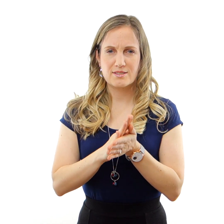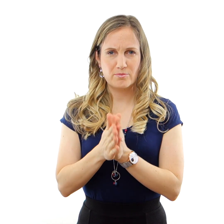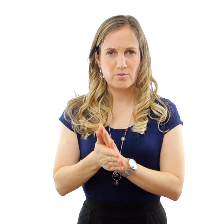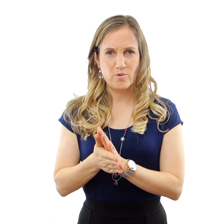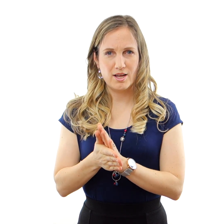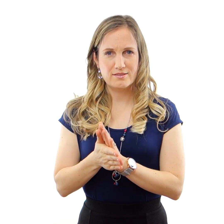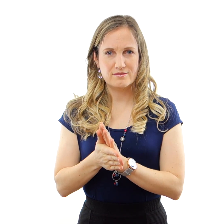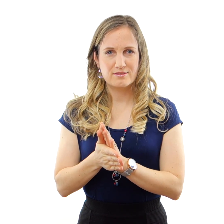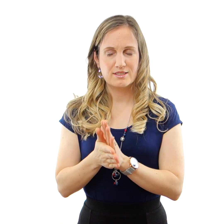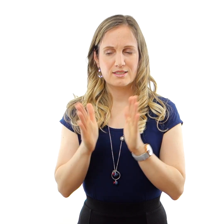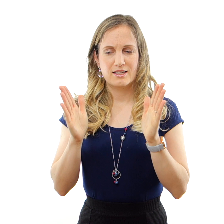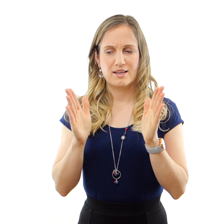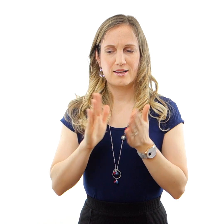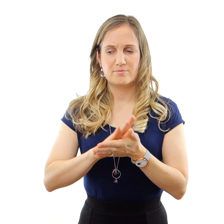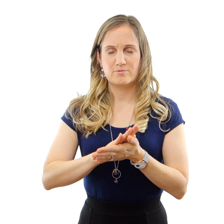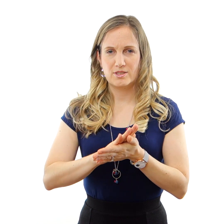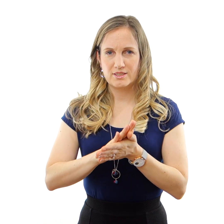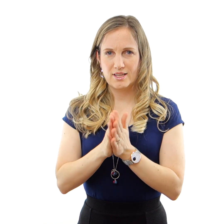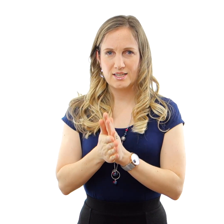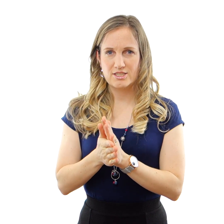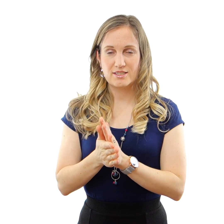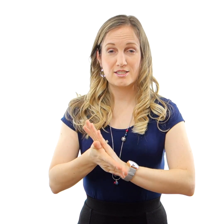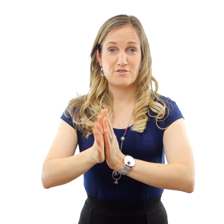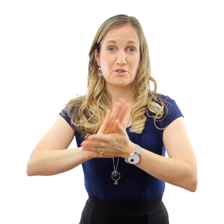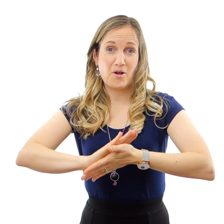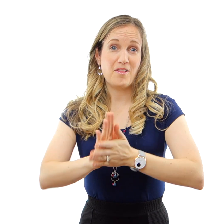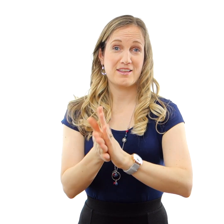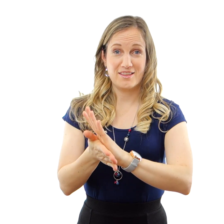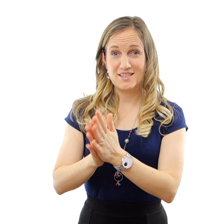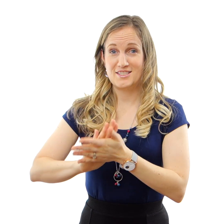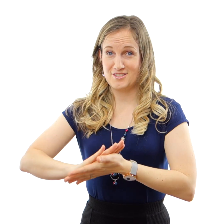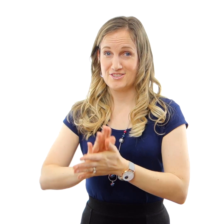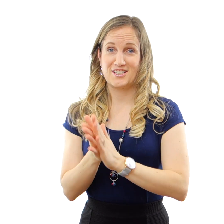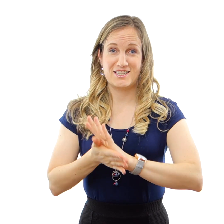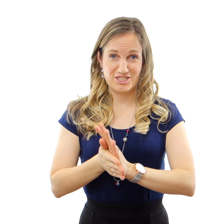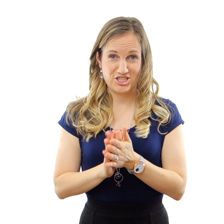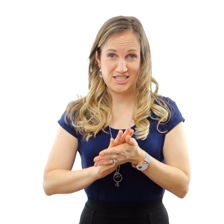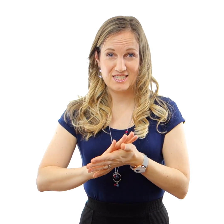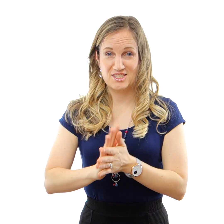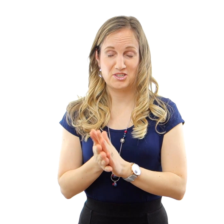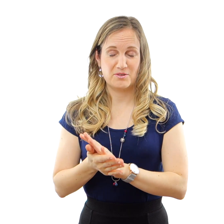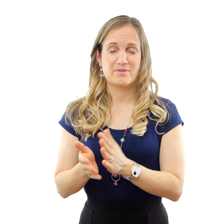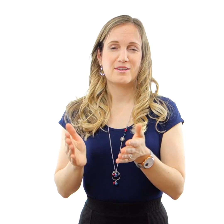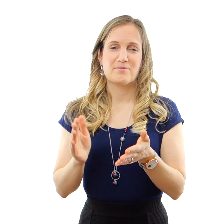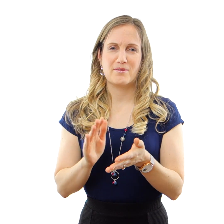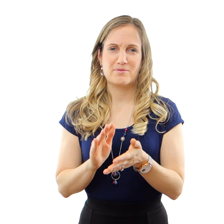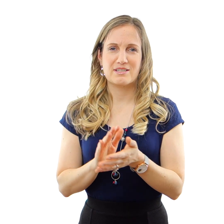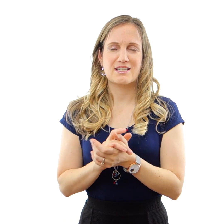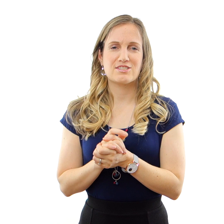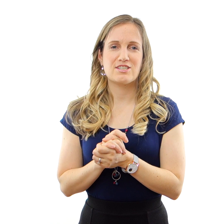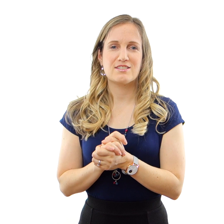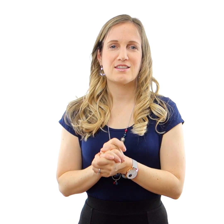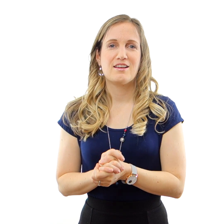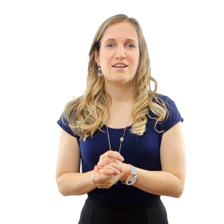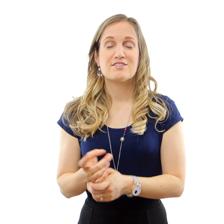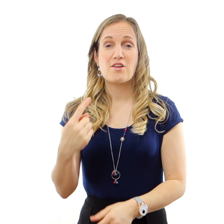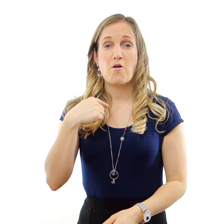simple one little action, because if you go like this, then you're signing cheese. So you probably don't want to sign cheese. So